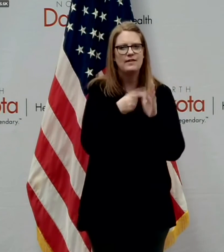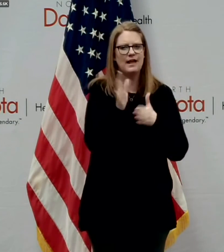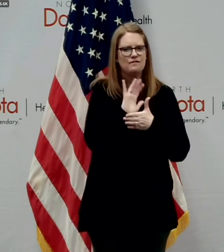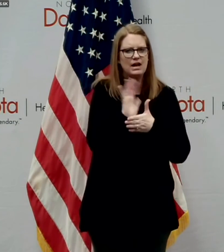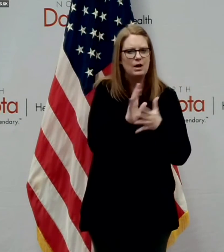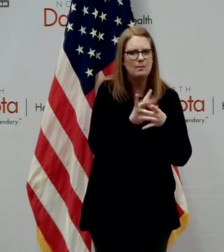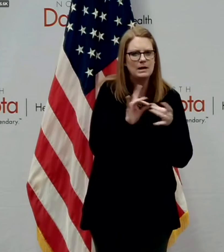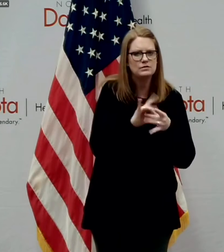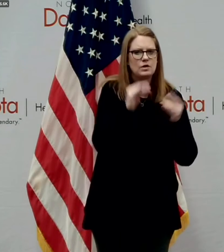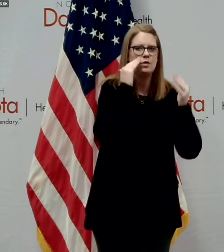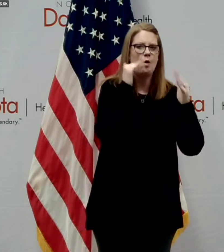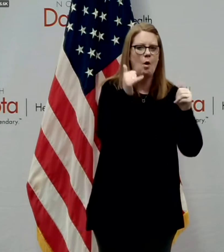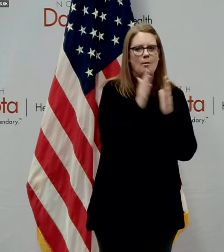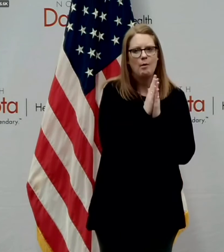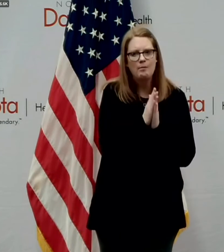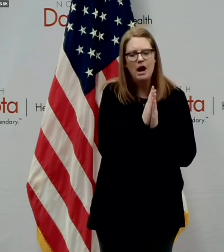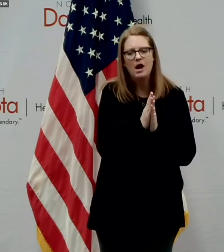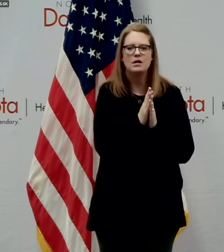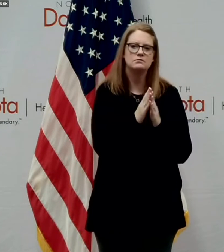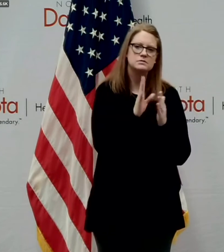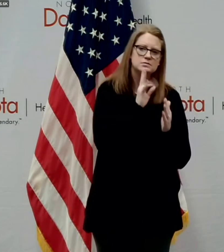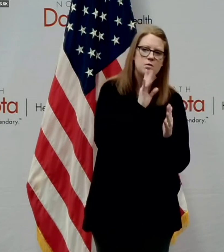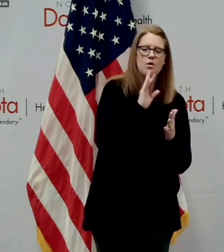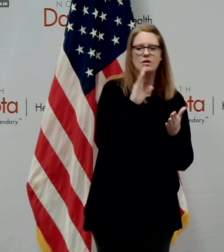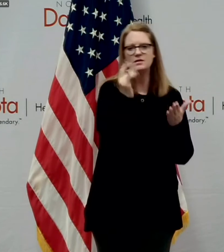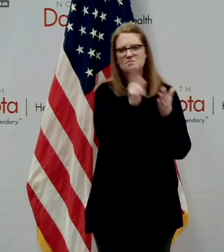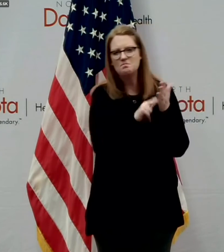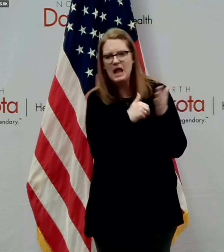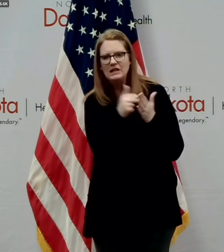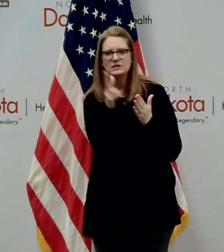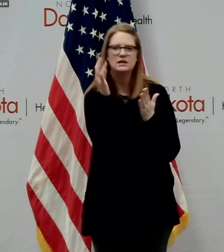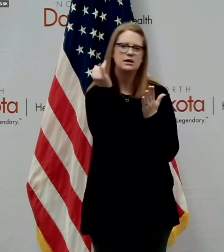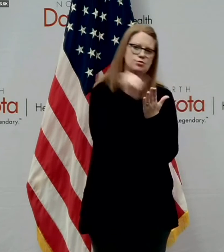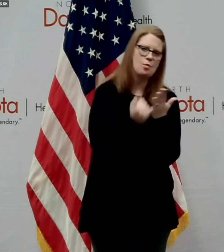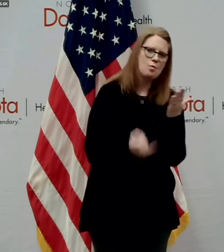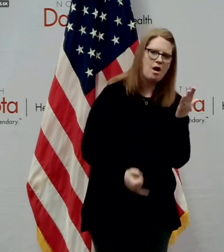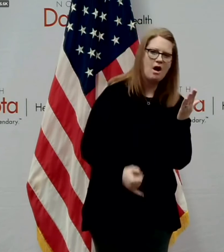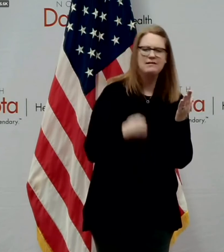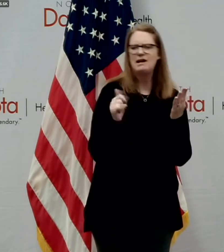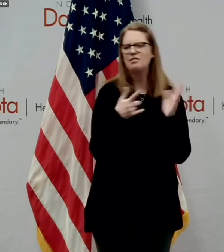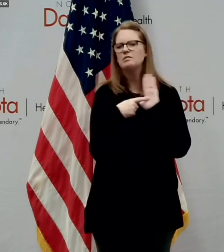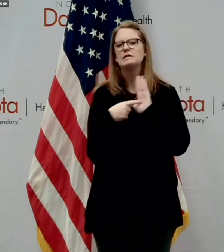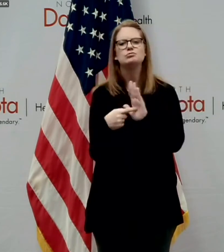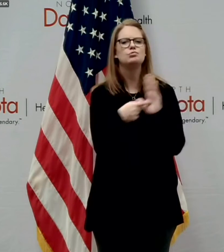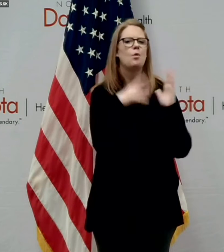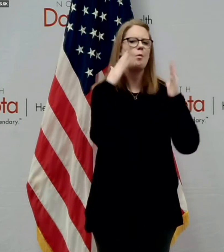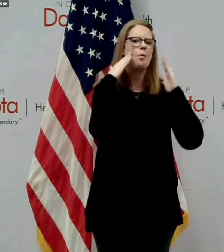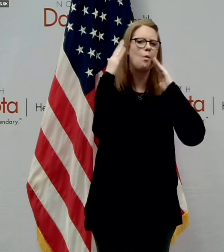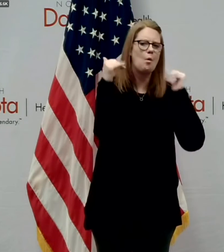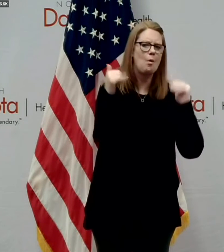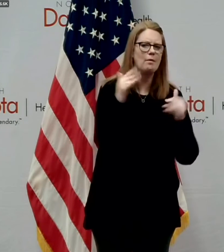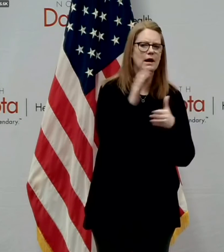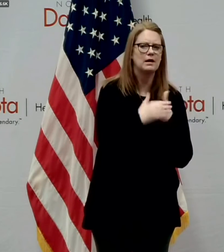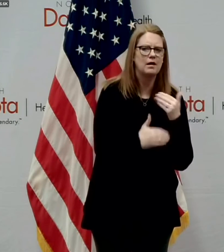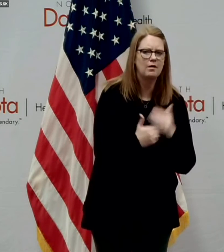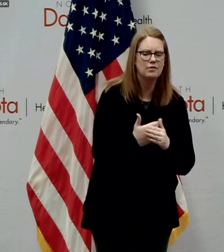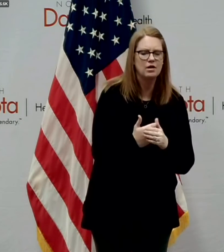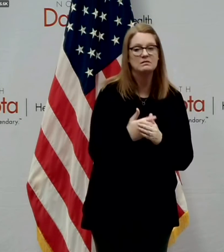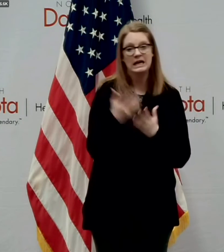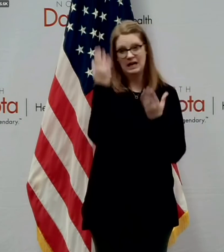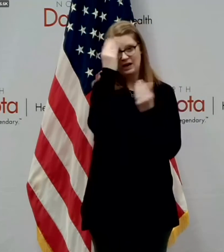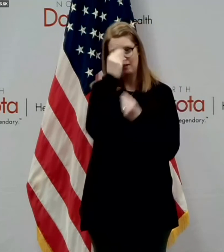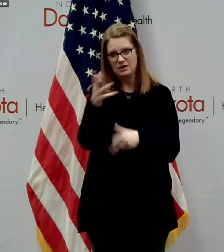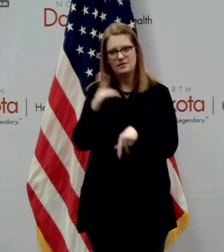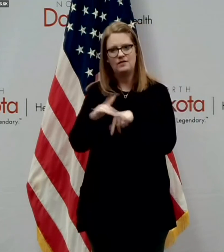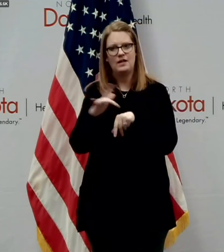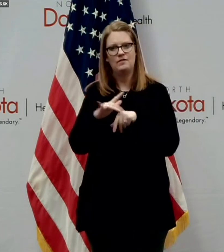which are either spoken, sung, danced, painted, or drawn, any forms that send a message of hope and comfort. And more information will be available from the